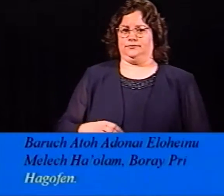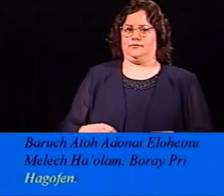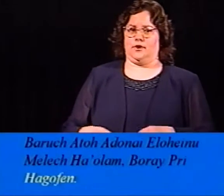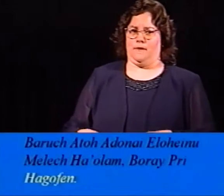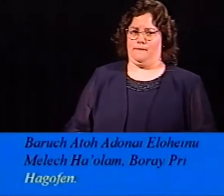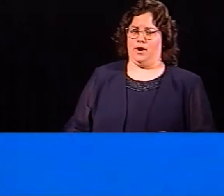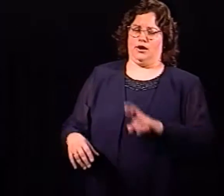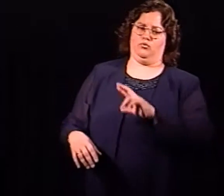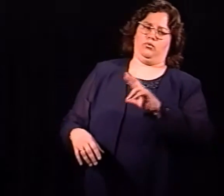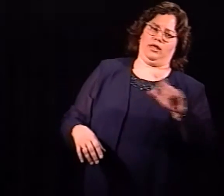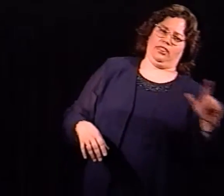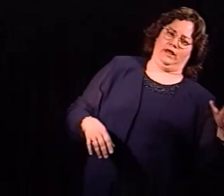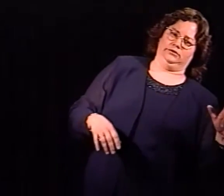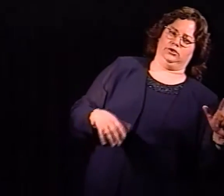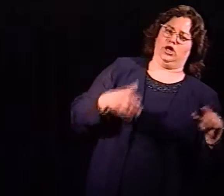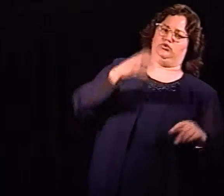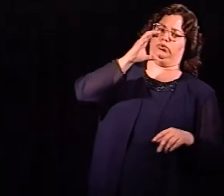Recline to your left and drink.